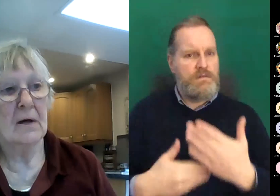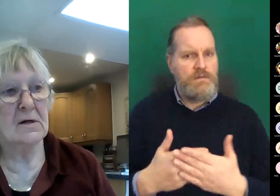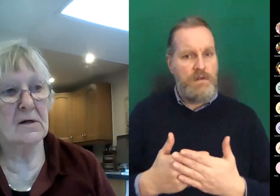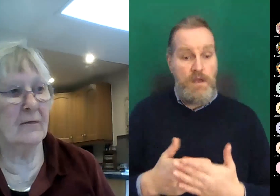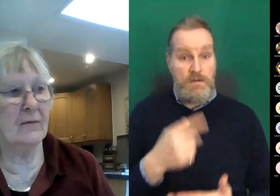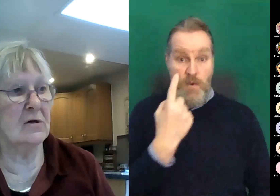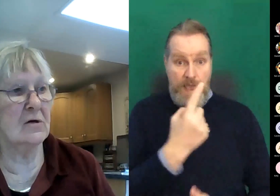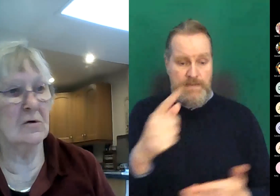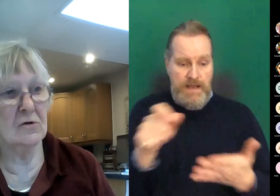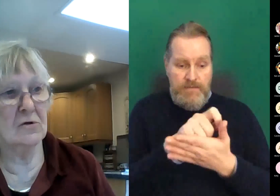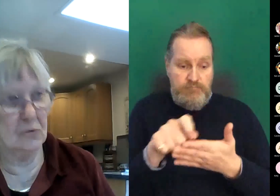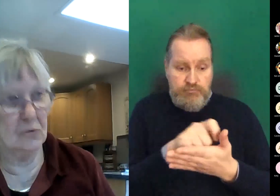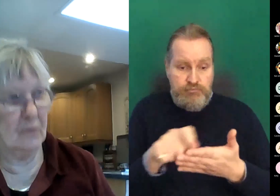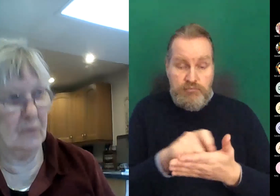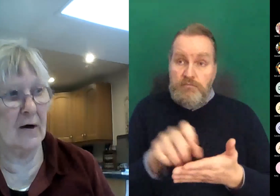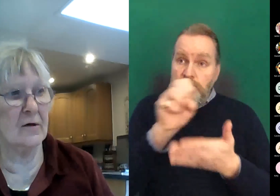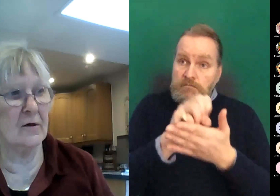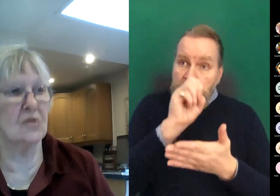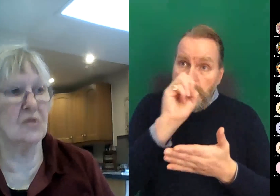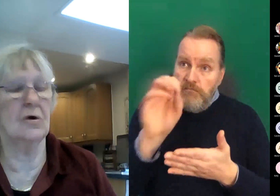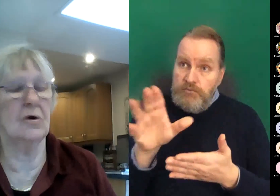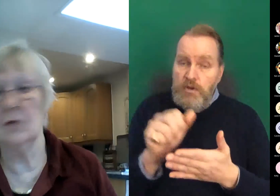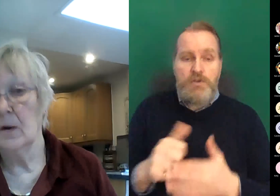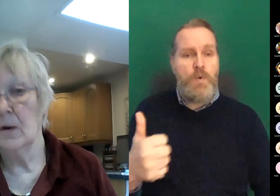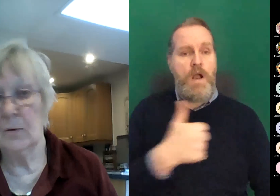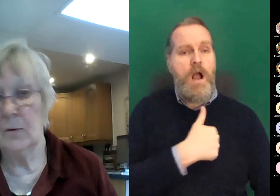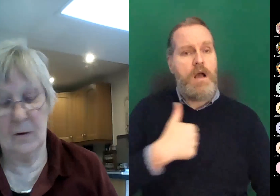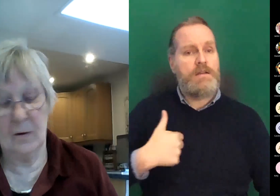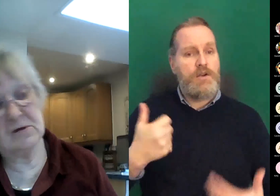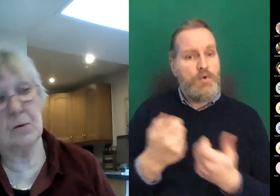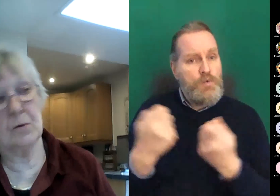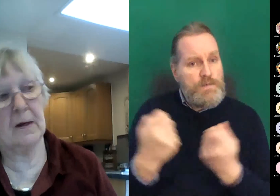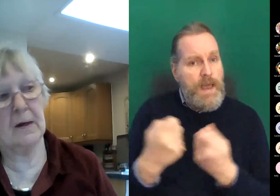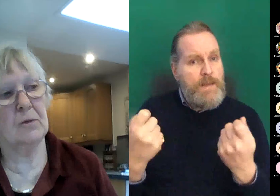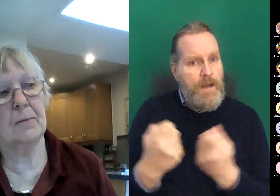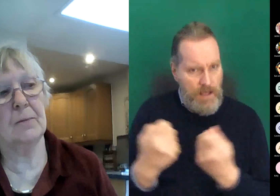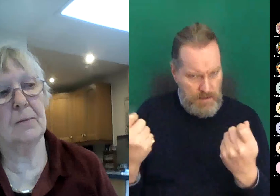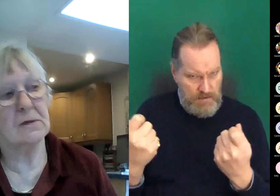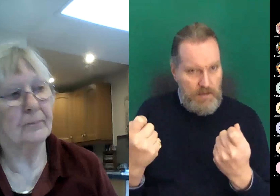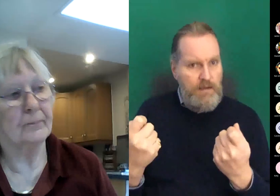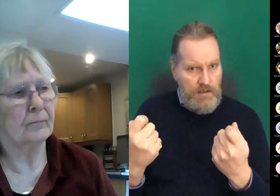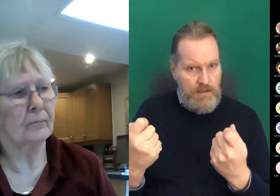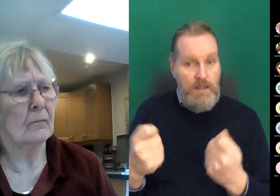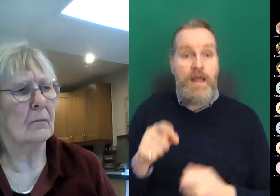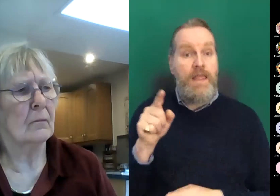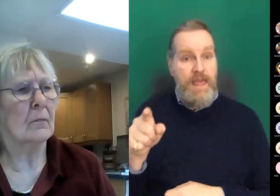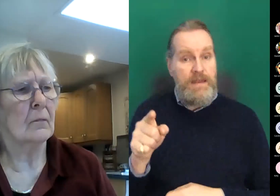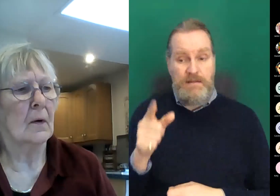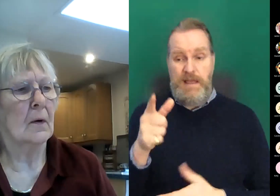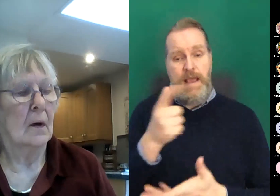in 1972 to invite others to join you. And this is what became UPS.